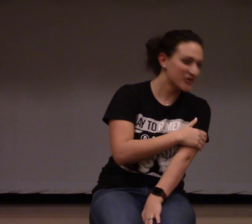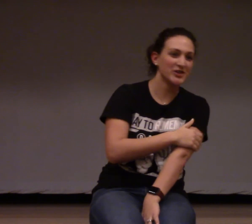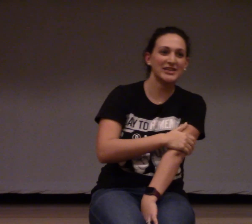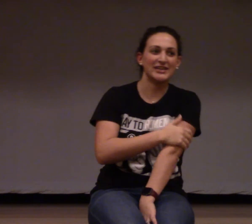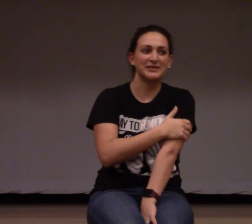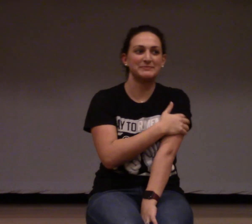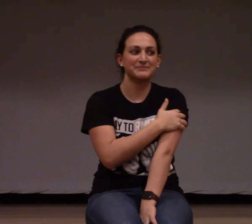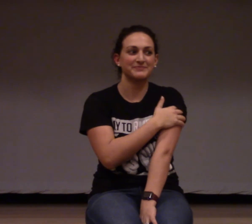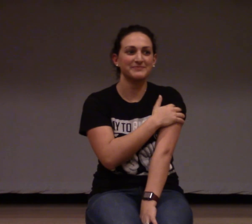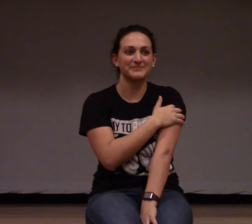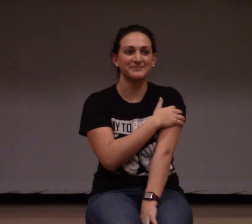Cookie.